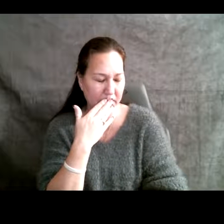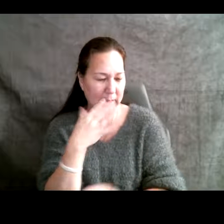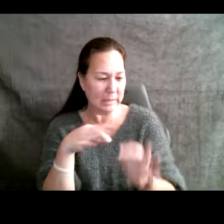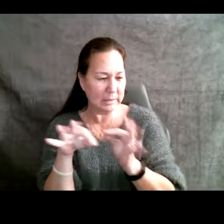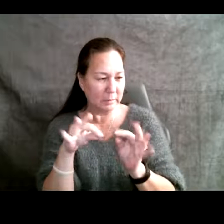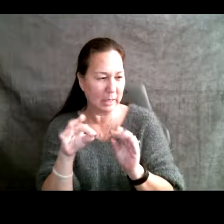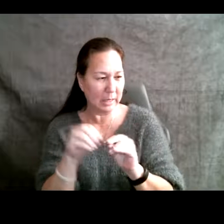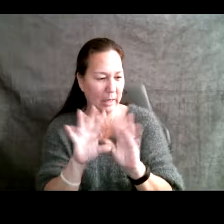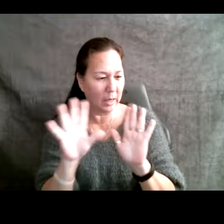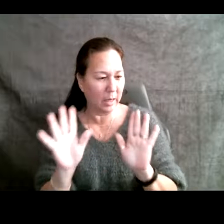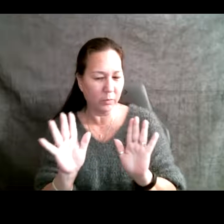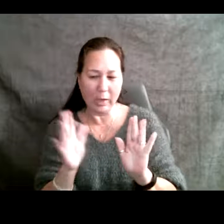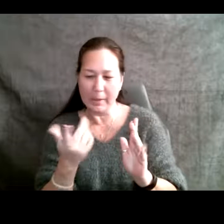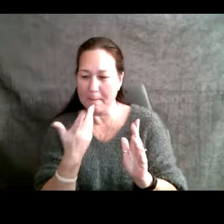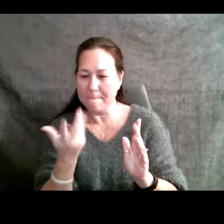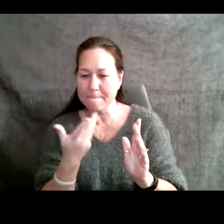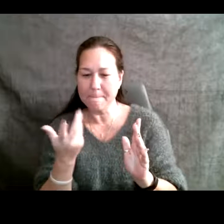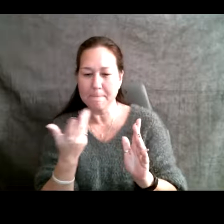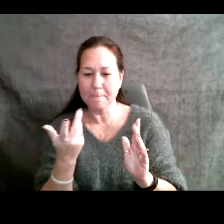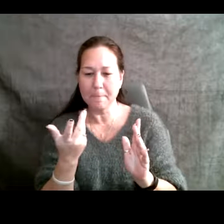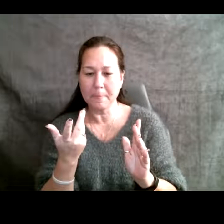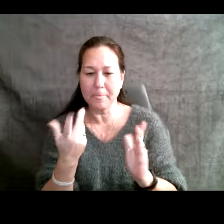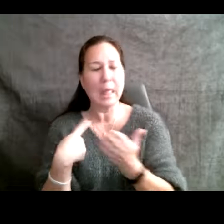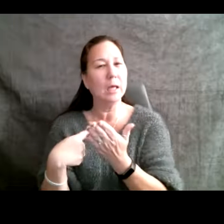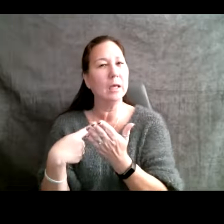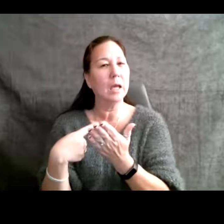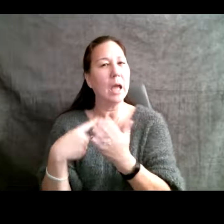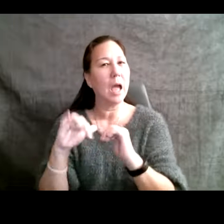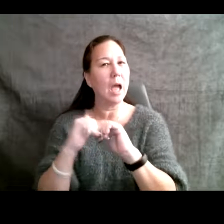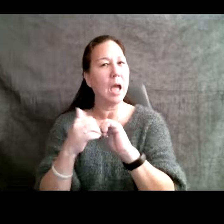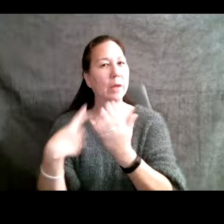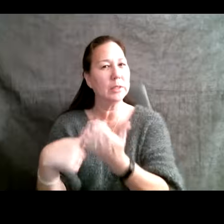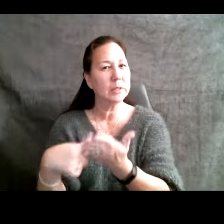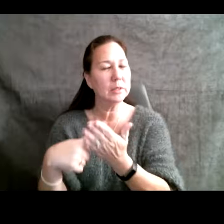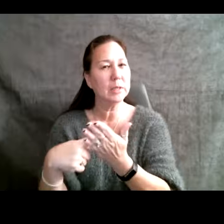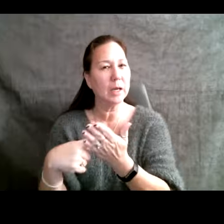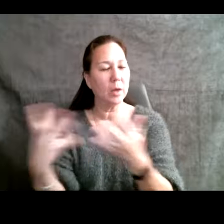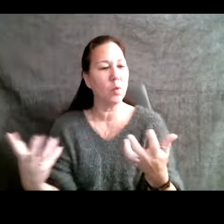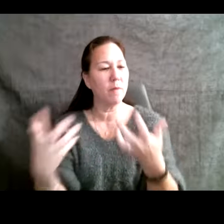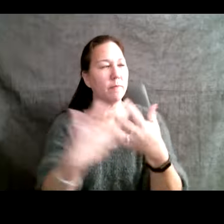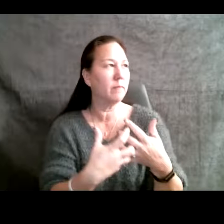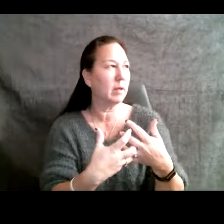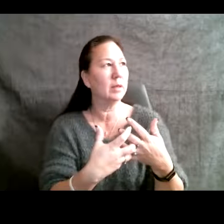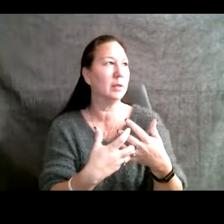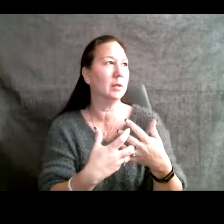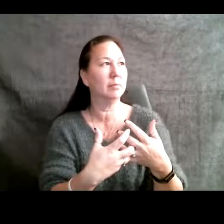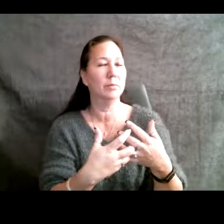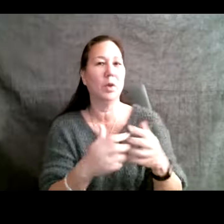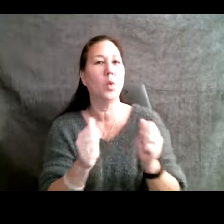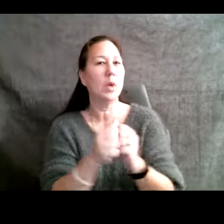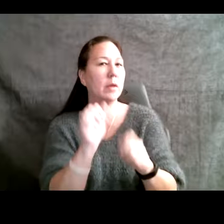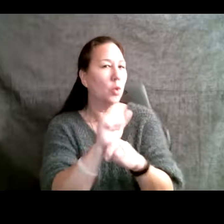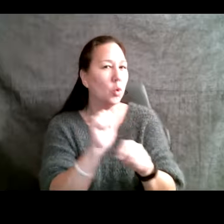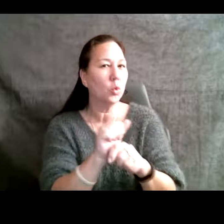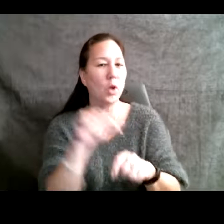this discussion about the strategy kind of fits in the prior, like the work that this council is supposed to be